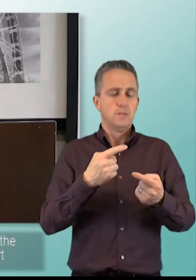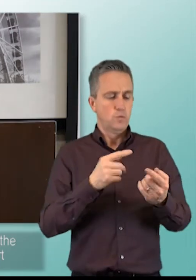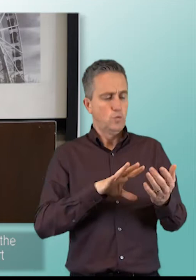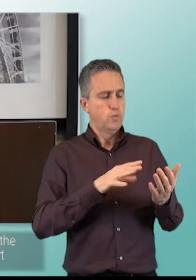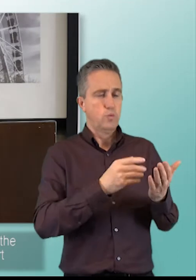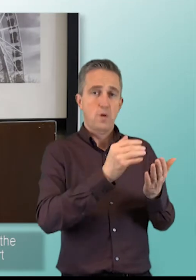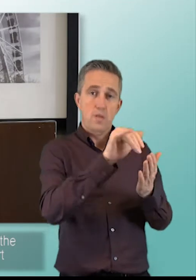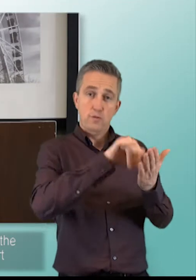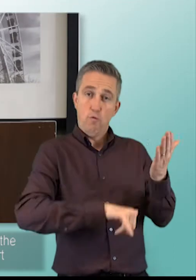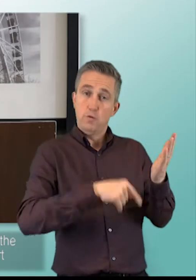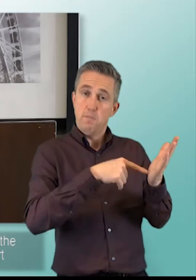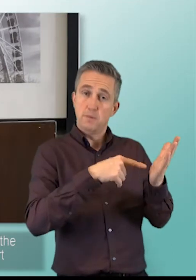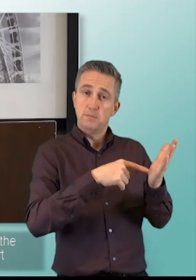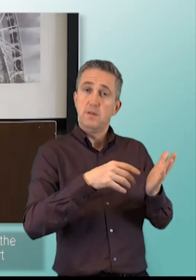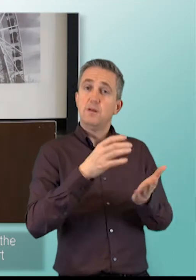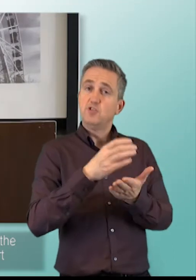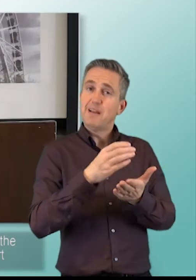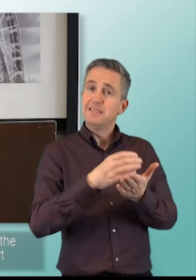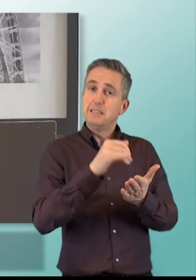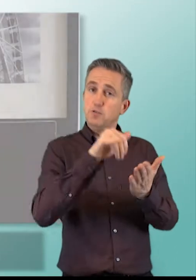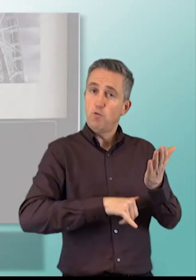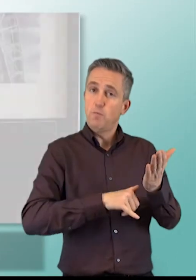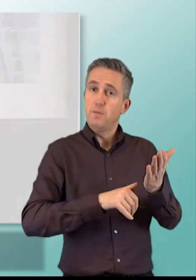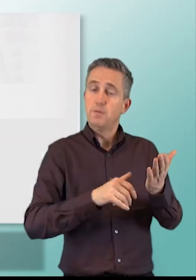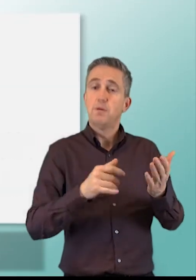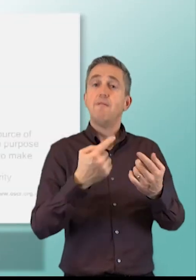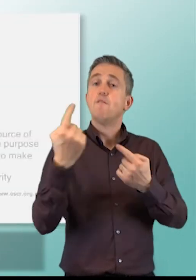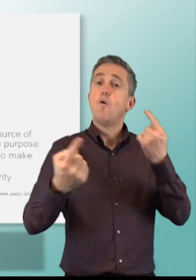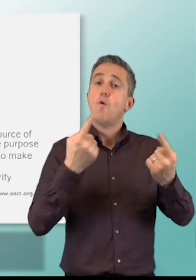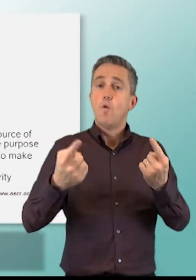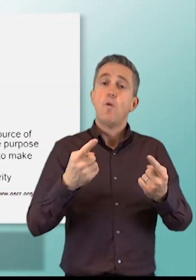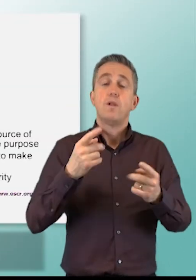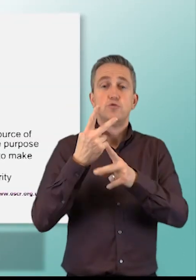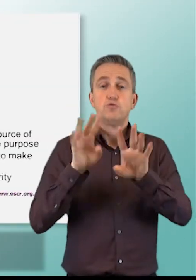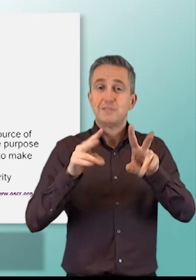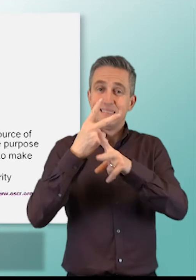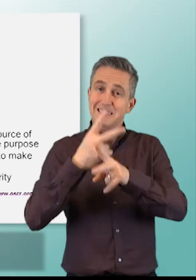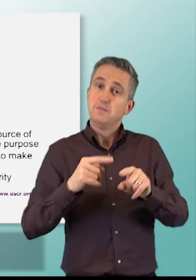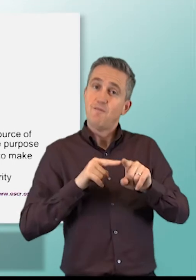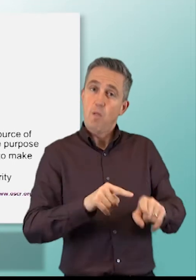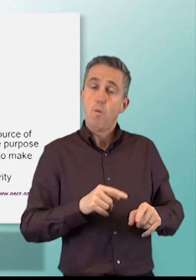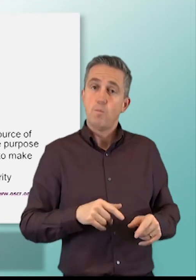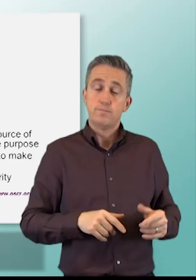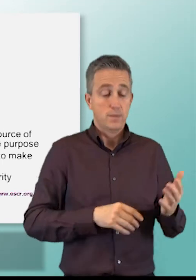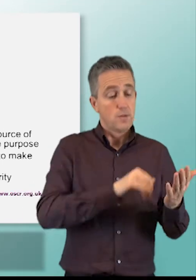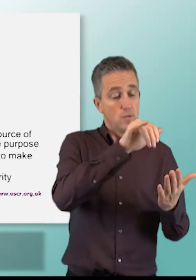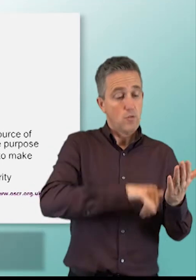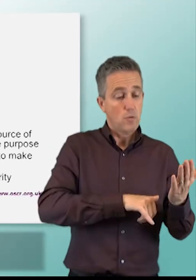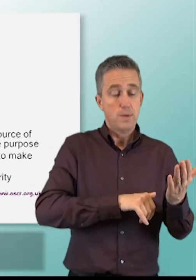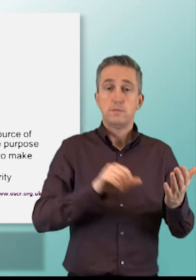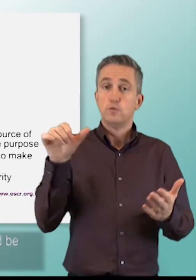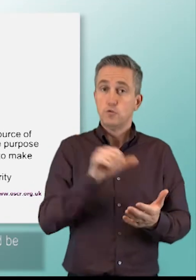and revisit the charity's governing document, which is really part of the rule book for charity trustees. Ideally, it should set out the purposes